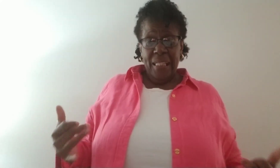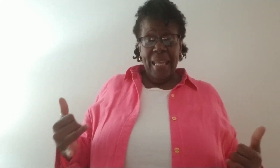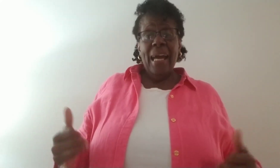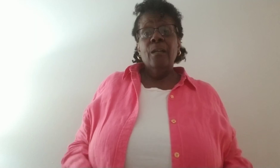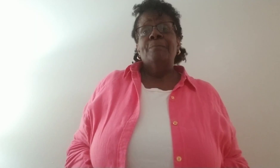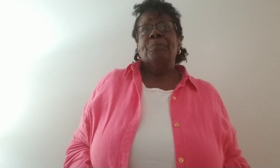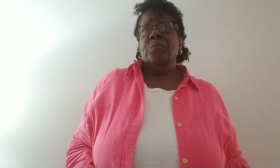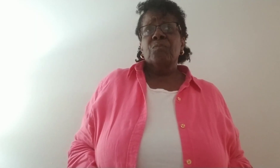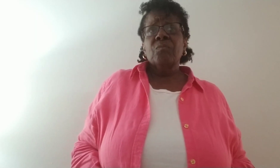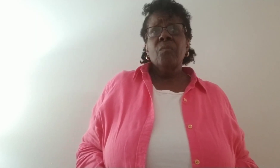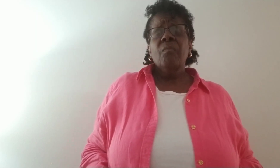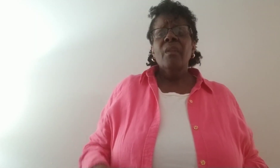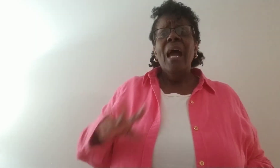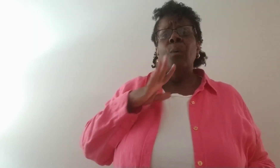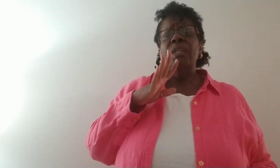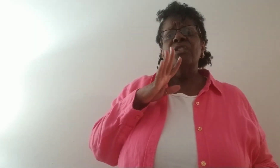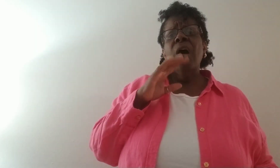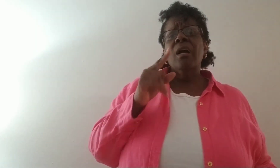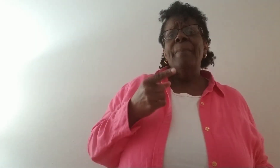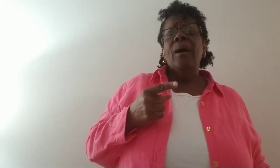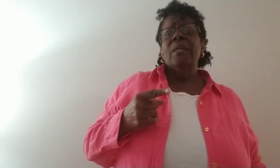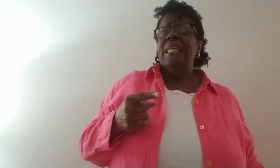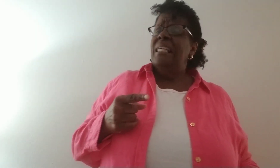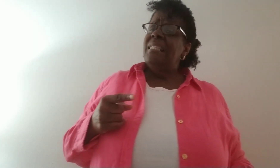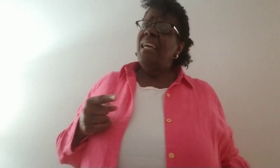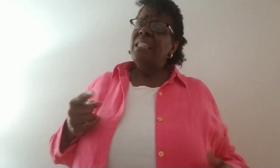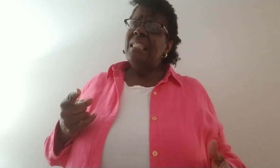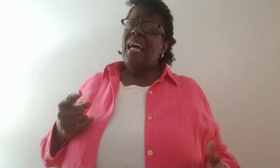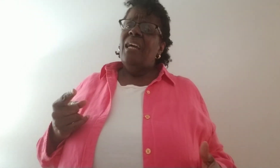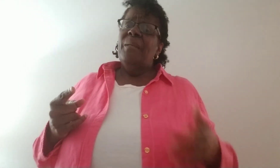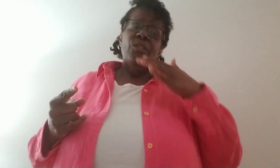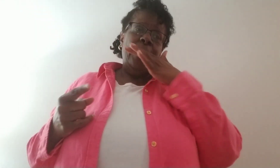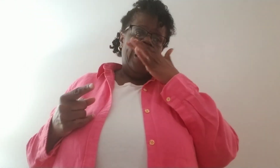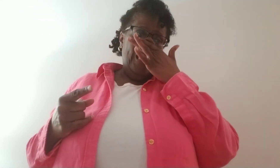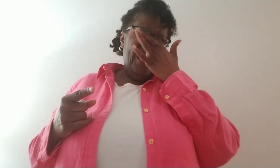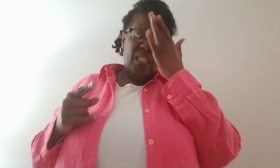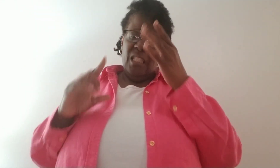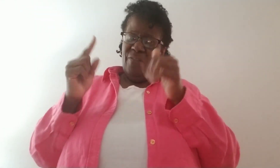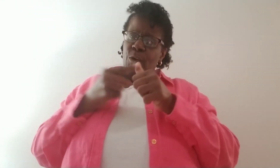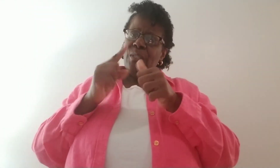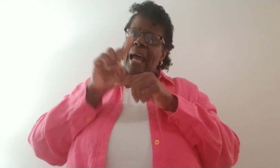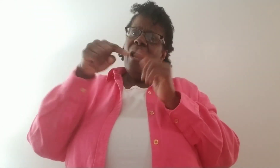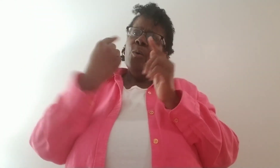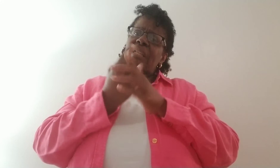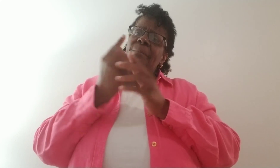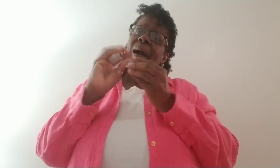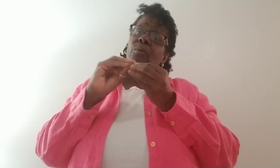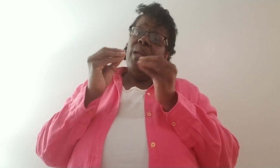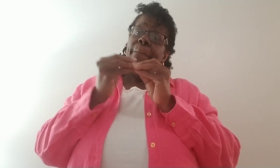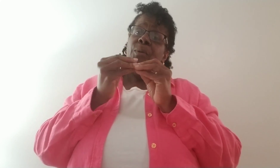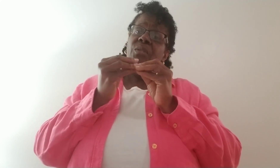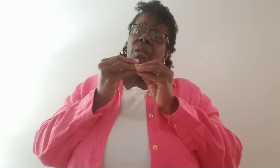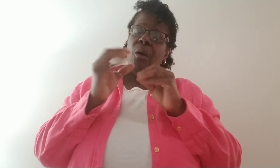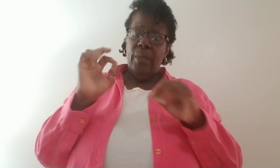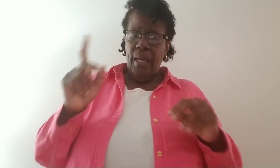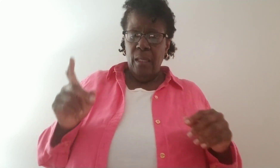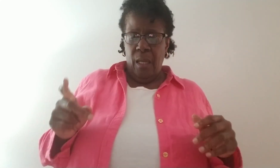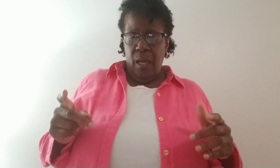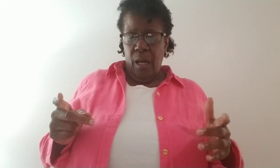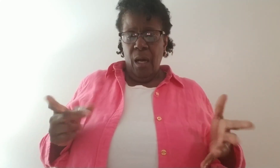now I want to talk about telling time. As you can see, this first hour is about numbers, okay? At